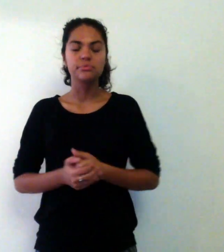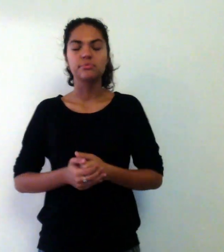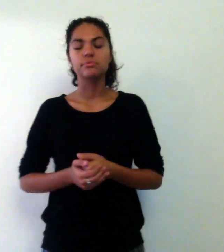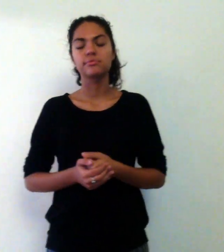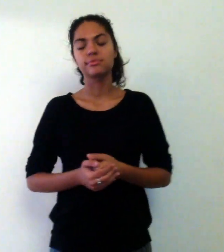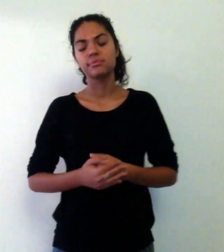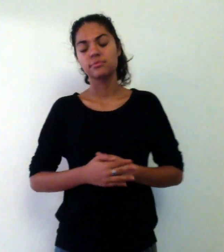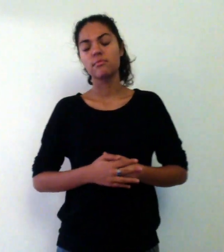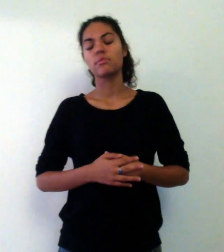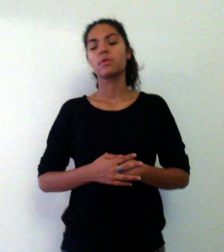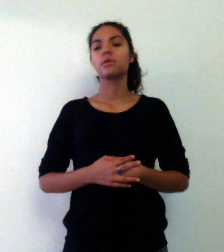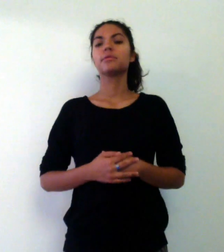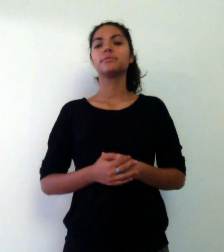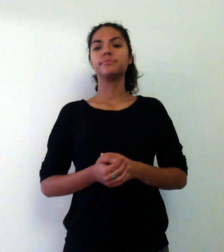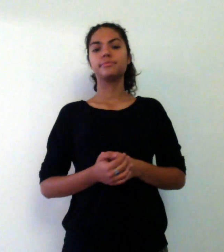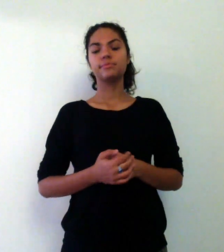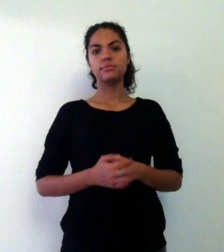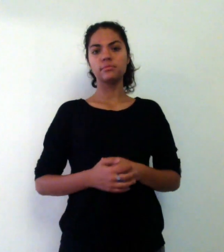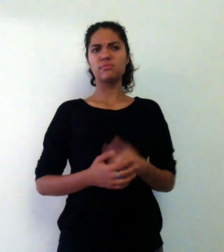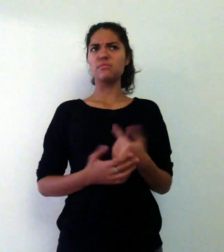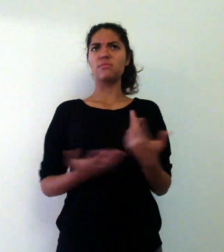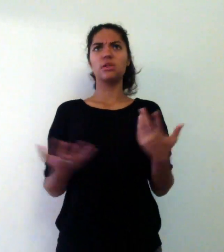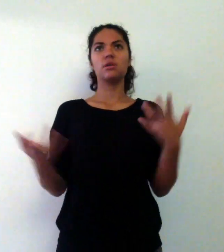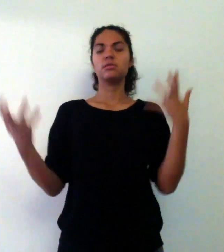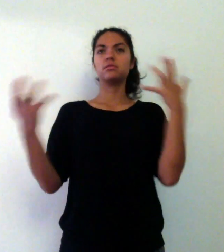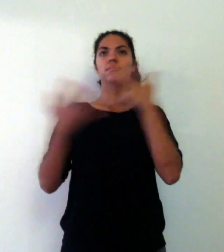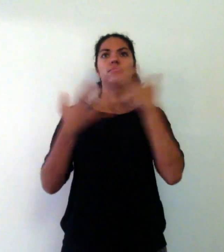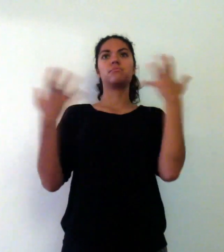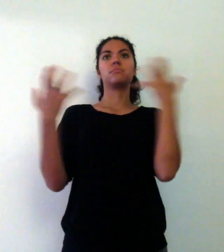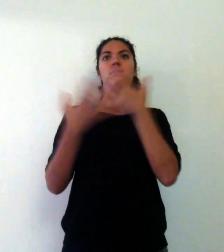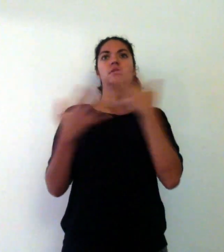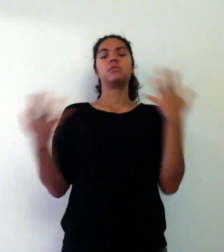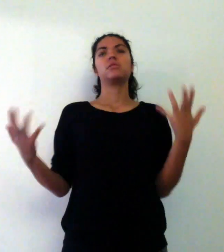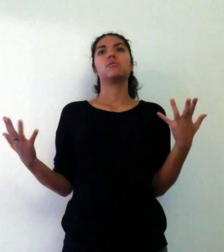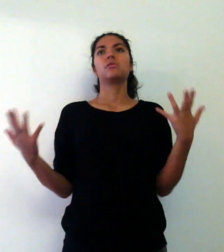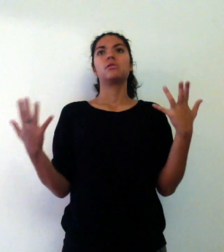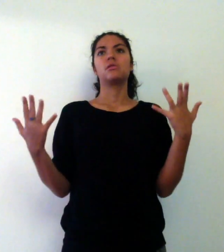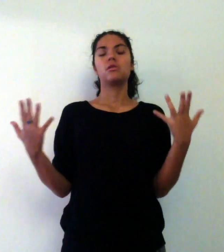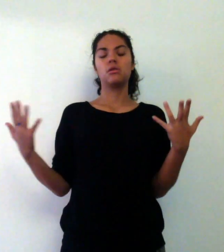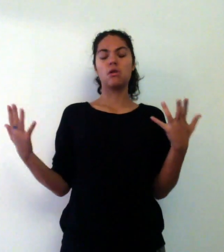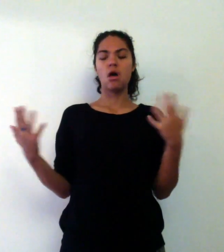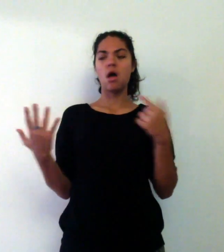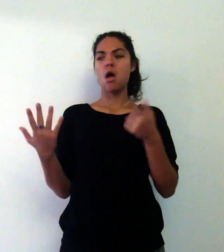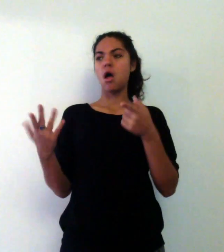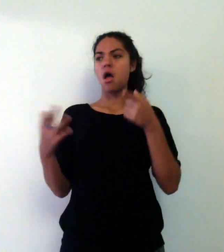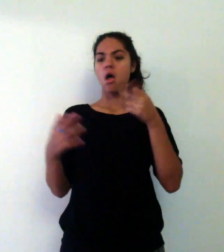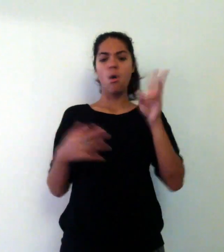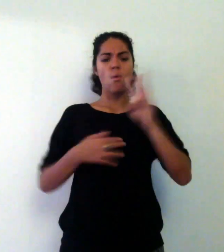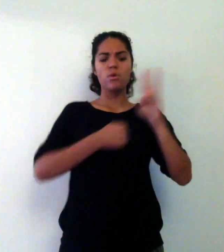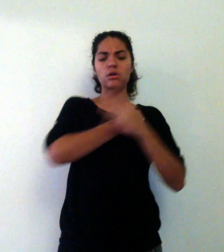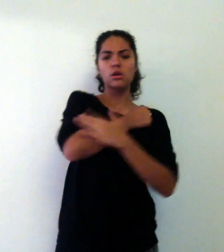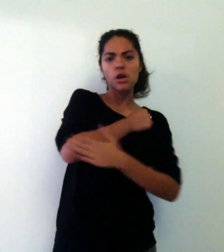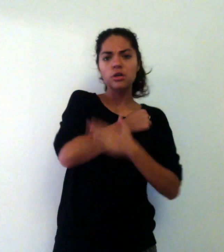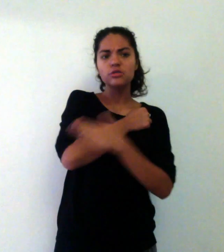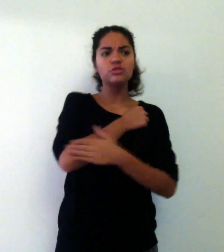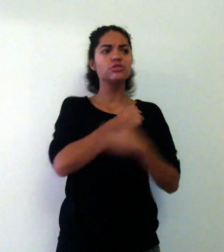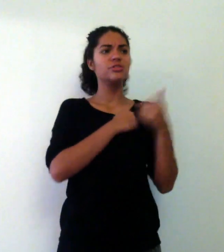Incredible that we as Western people in this part of the world, with all the splendor that has been given to